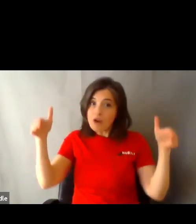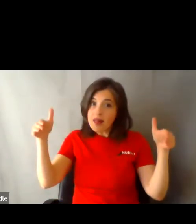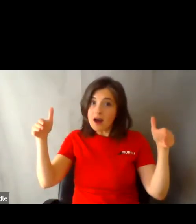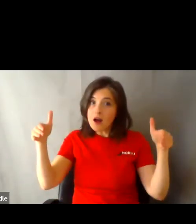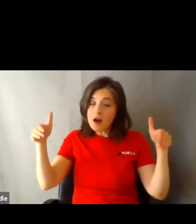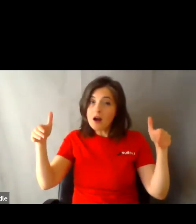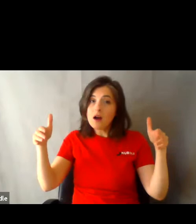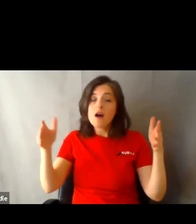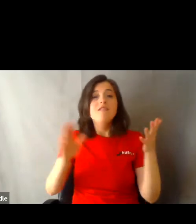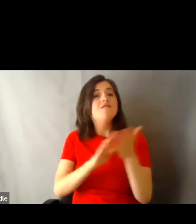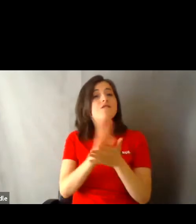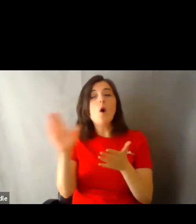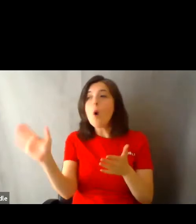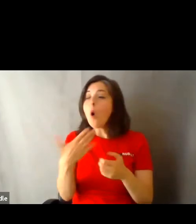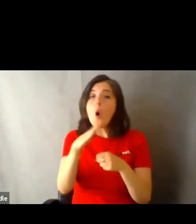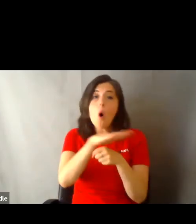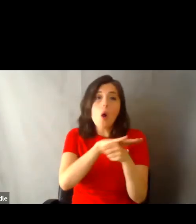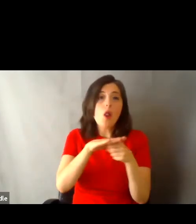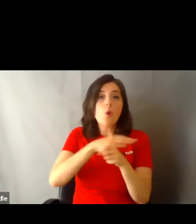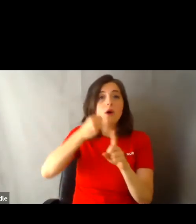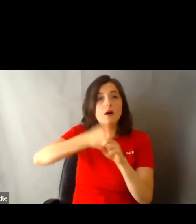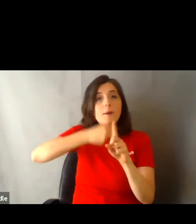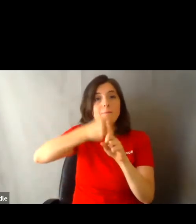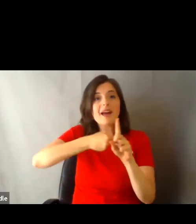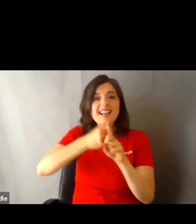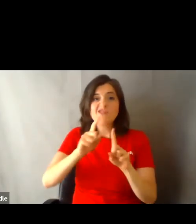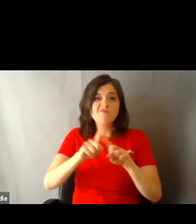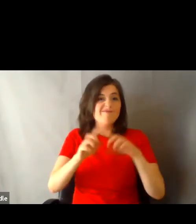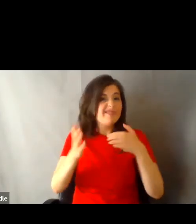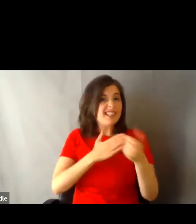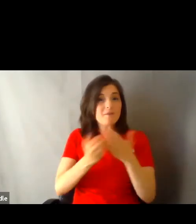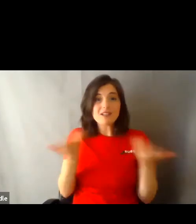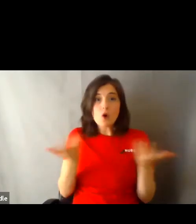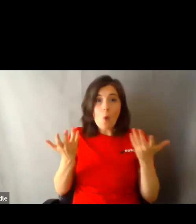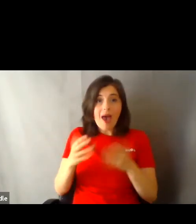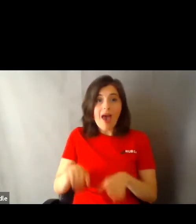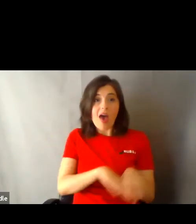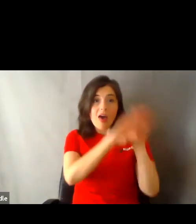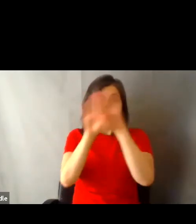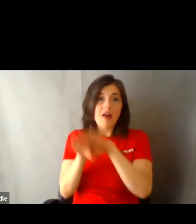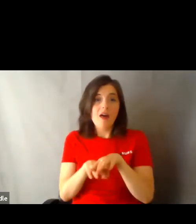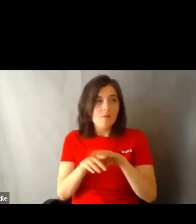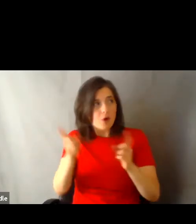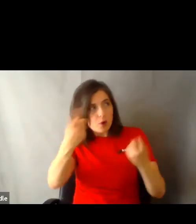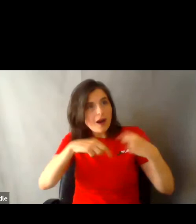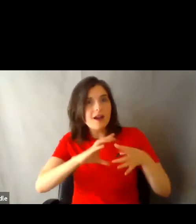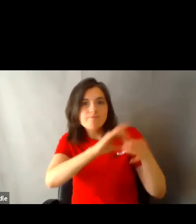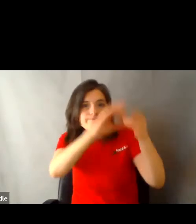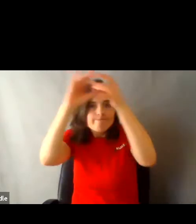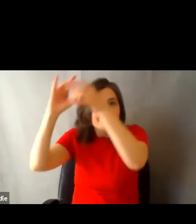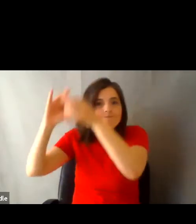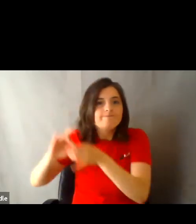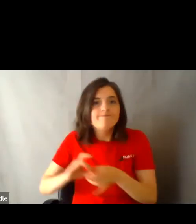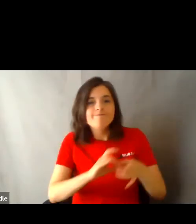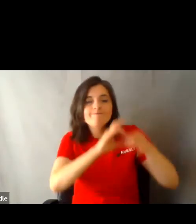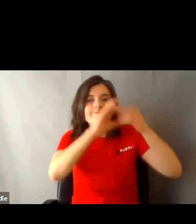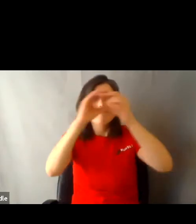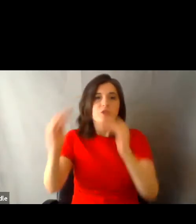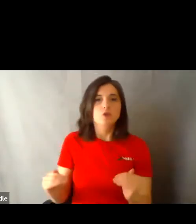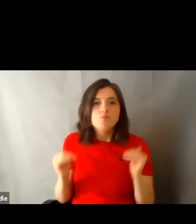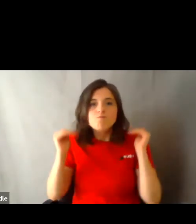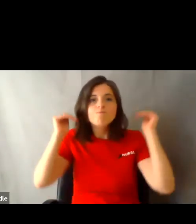campaigns, wherever they are around the country, to really coordinate and step up